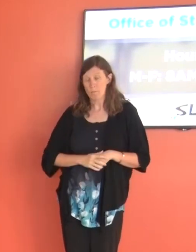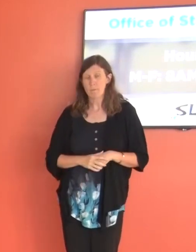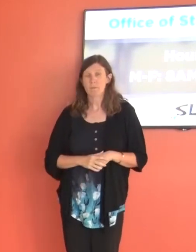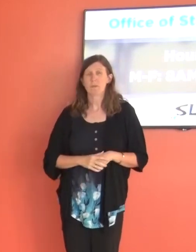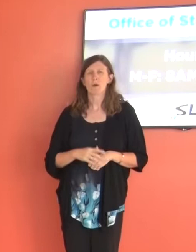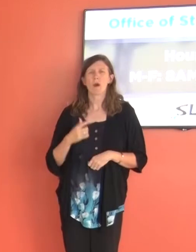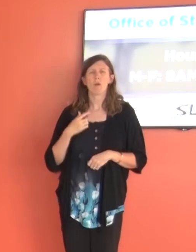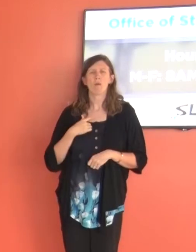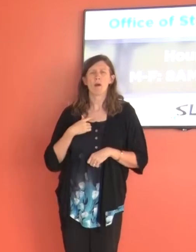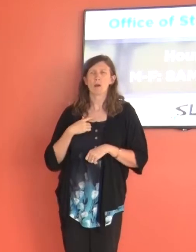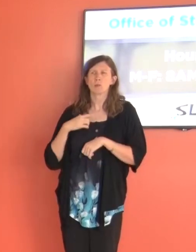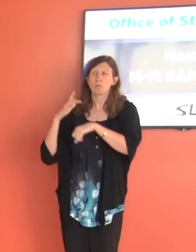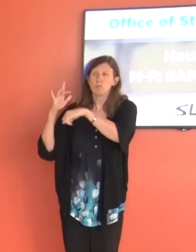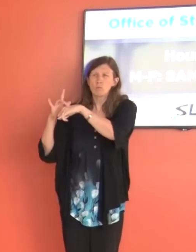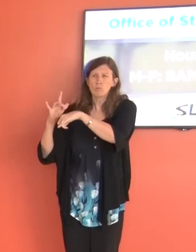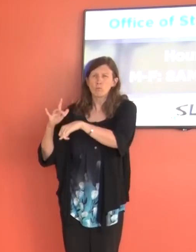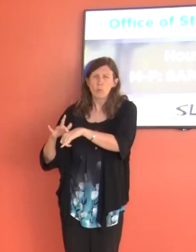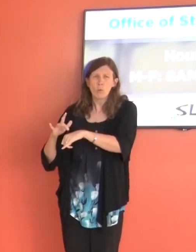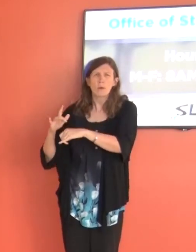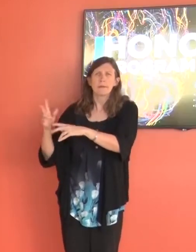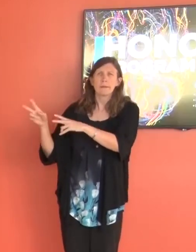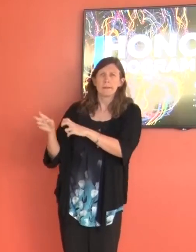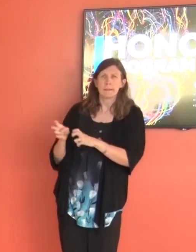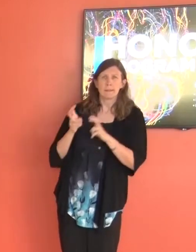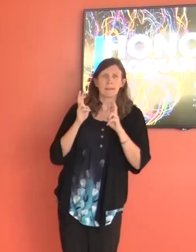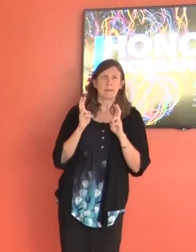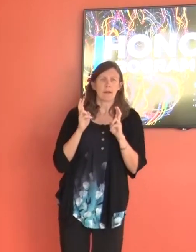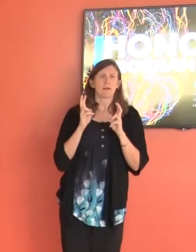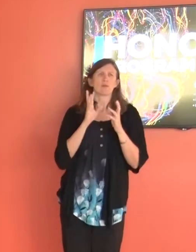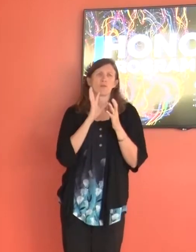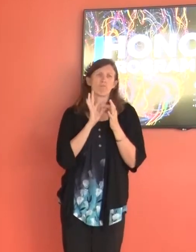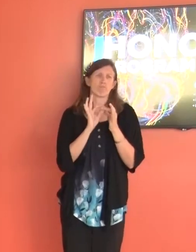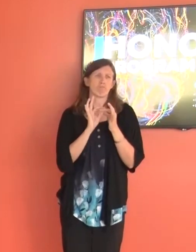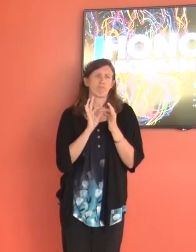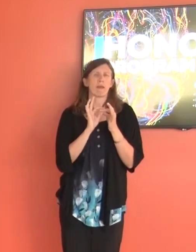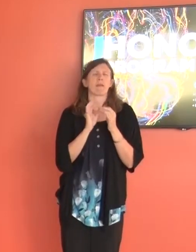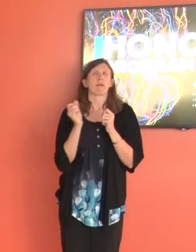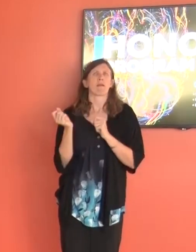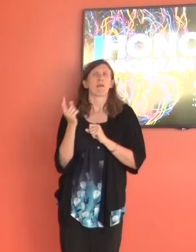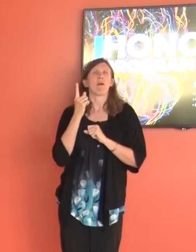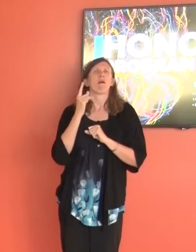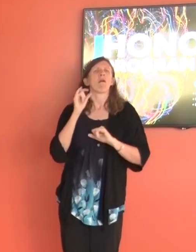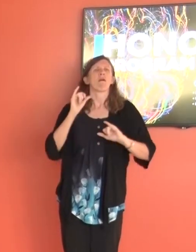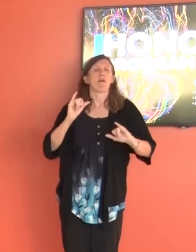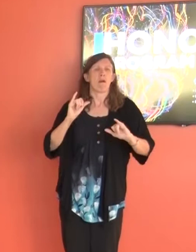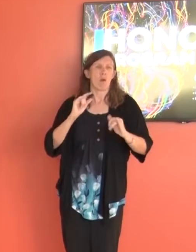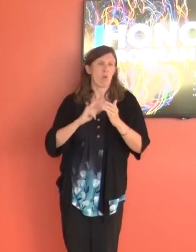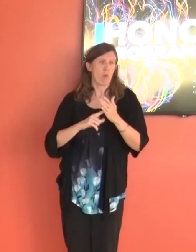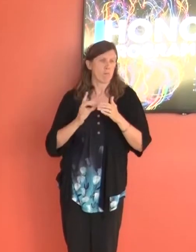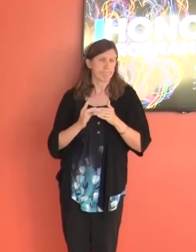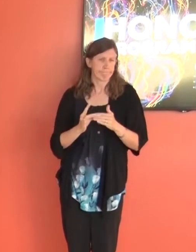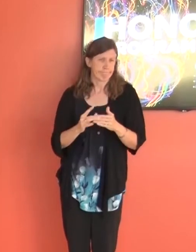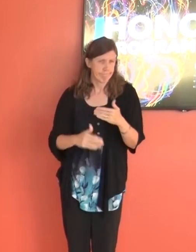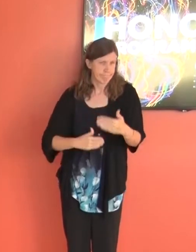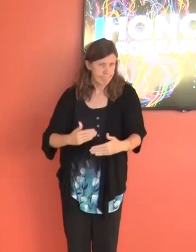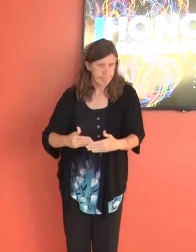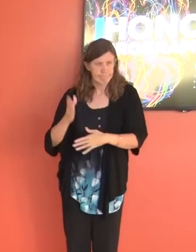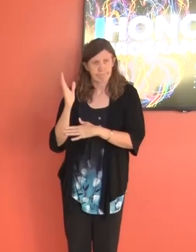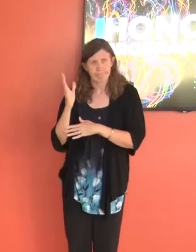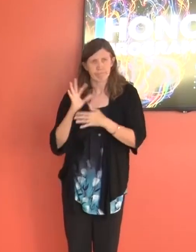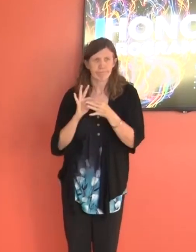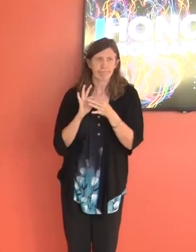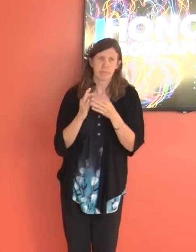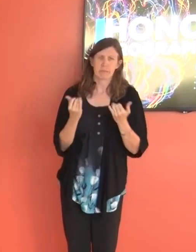start to talk about the priorities, because I think that frames part of this conversation. What was interesting to me about